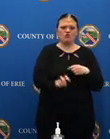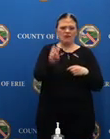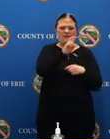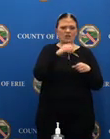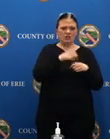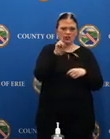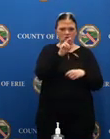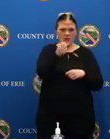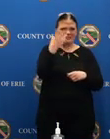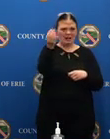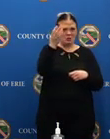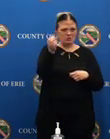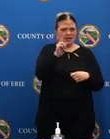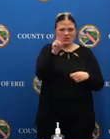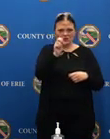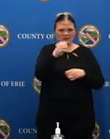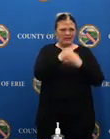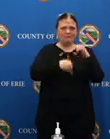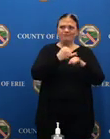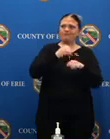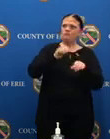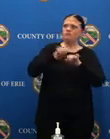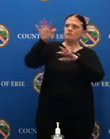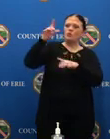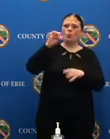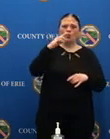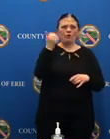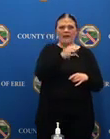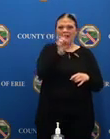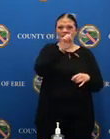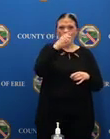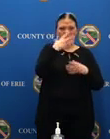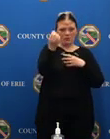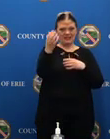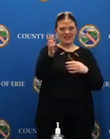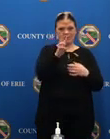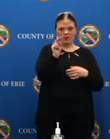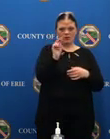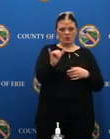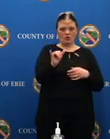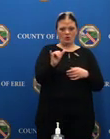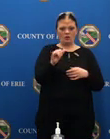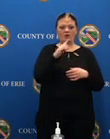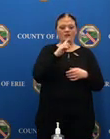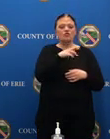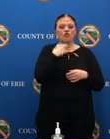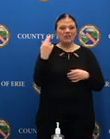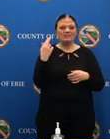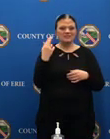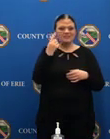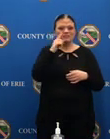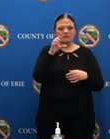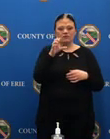United States, outside the United States, or anywhere outside of Western New York is a risk for